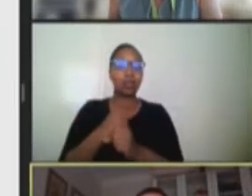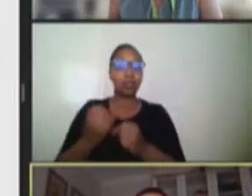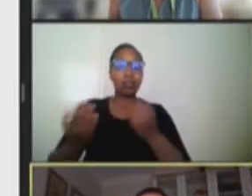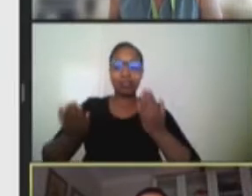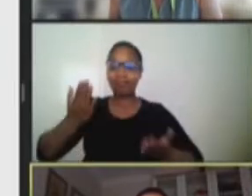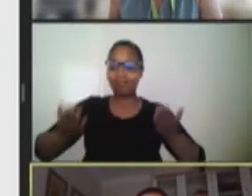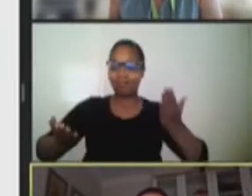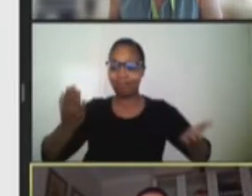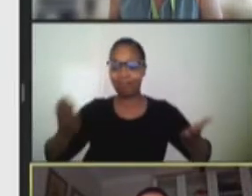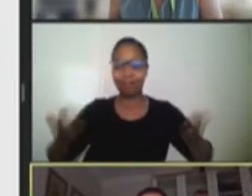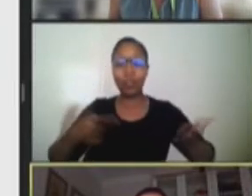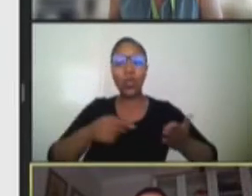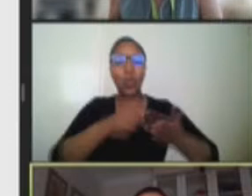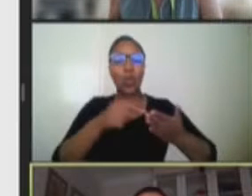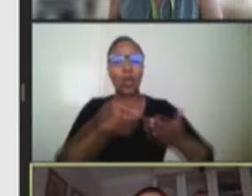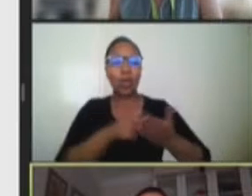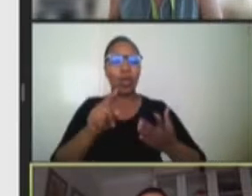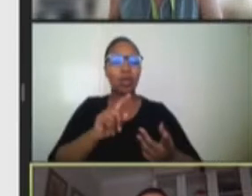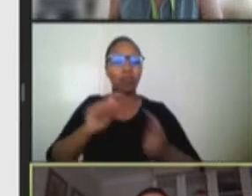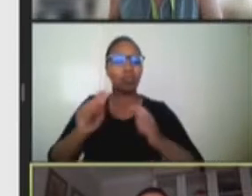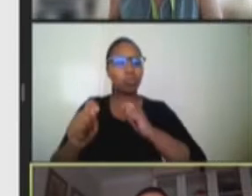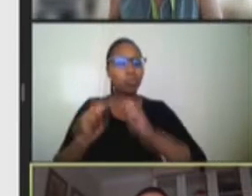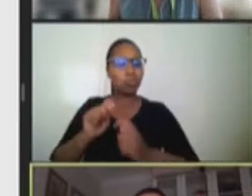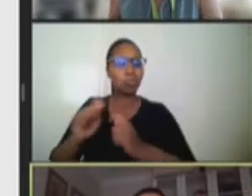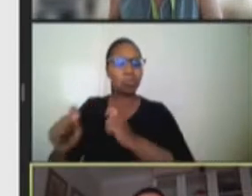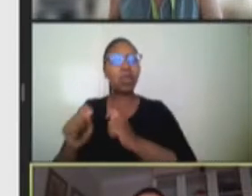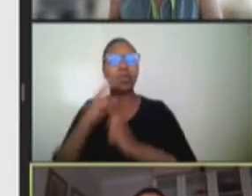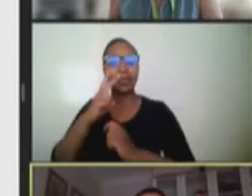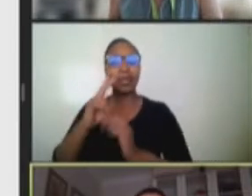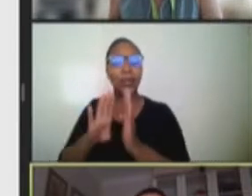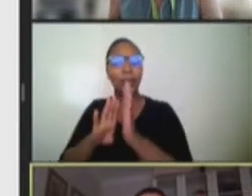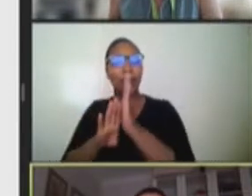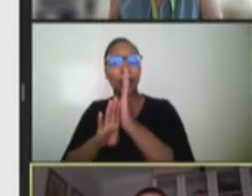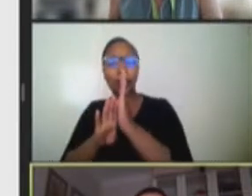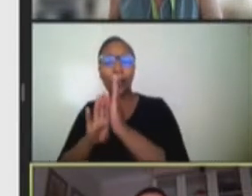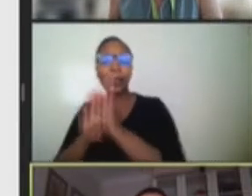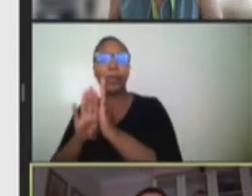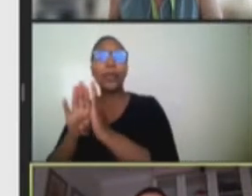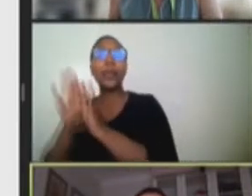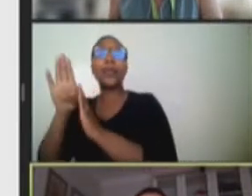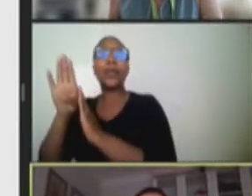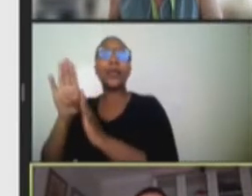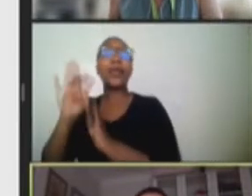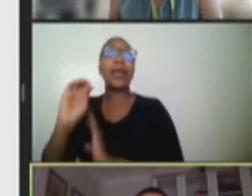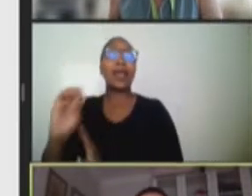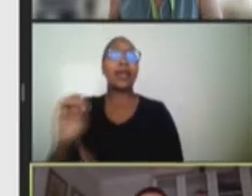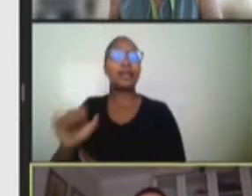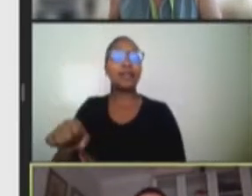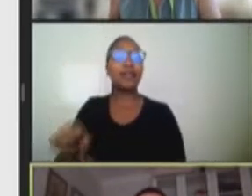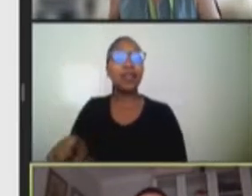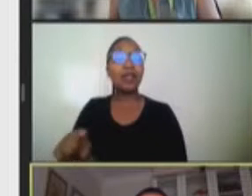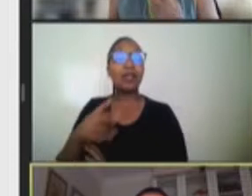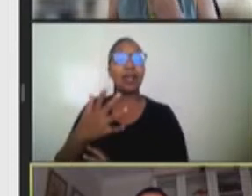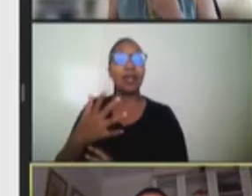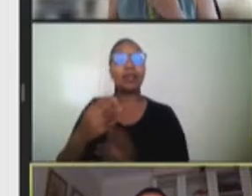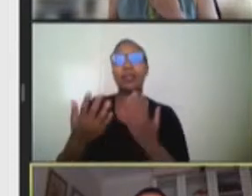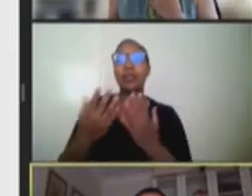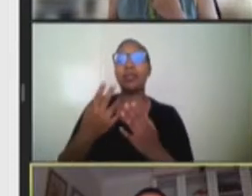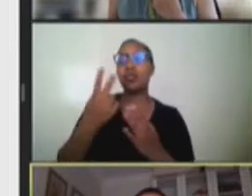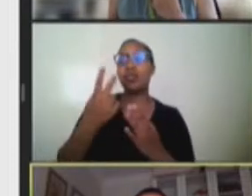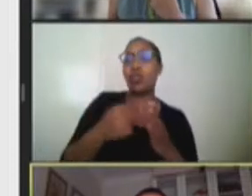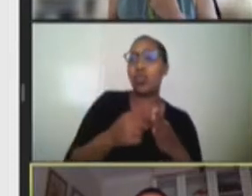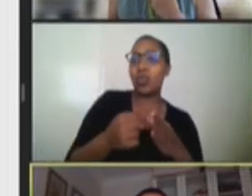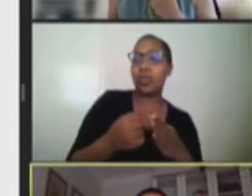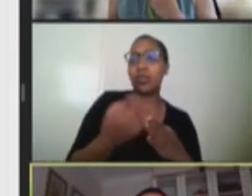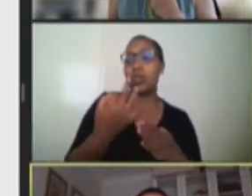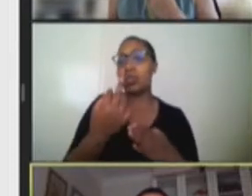in cases, and similarly with admissions. And acknowledging that admissions always lag by a week or two after cases, you